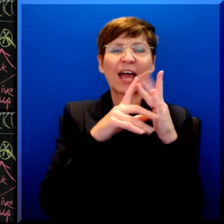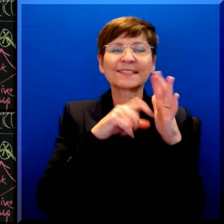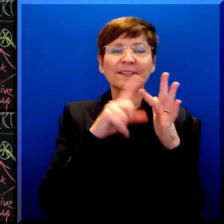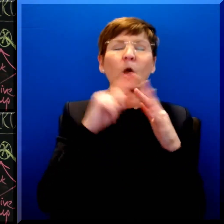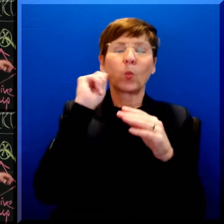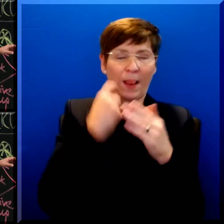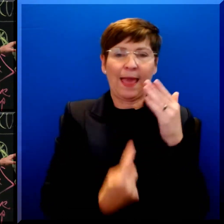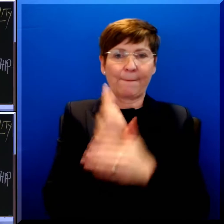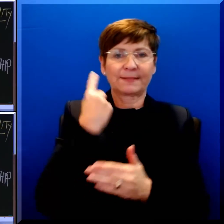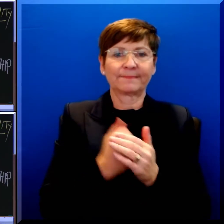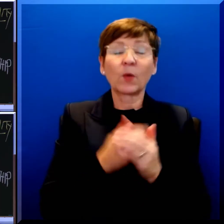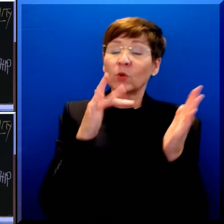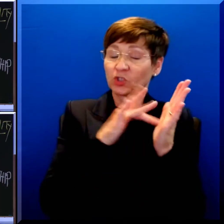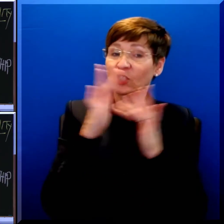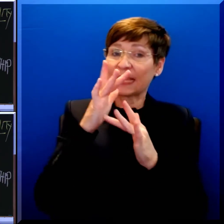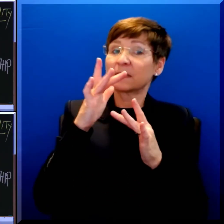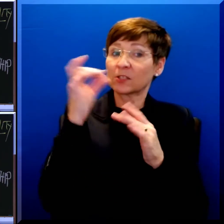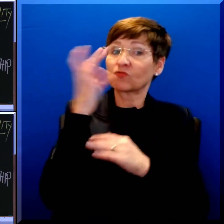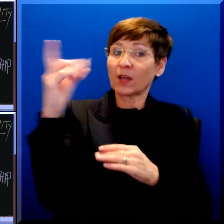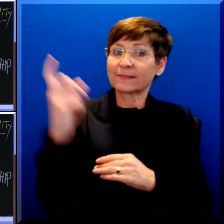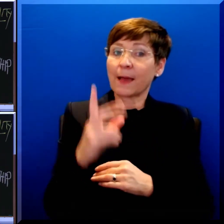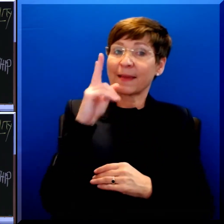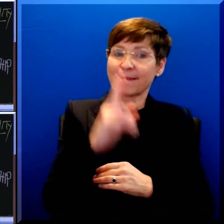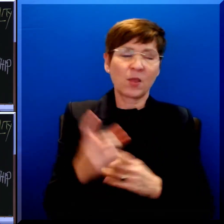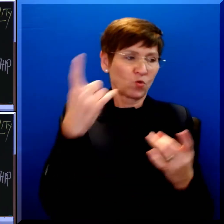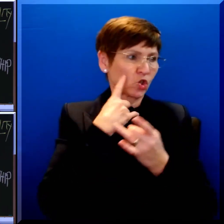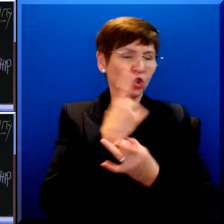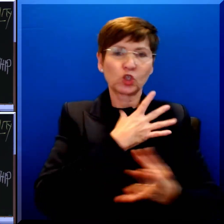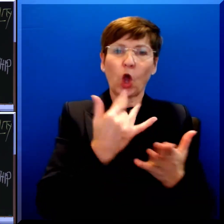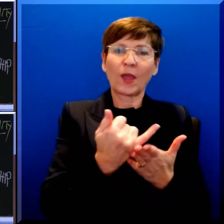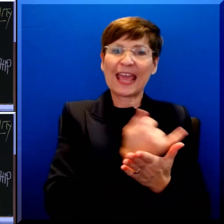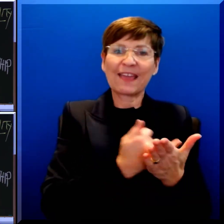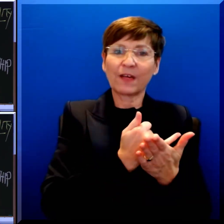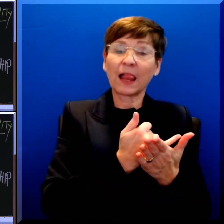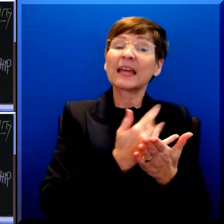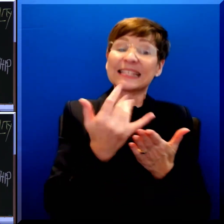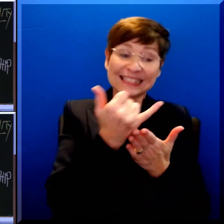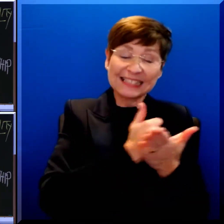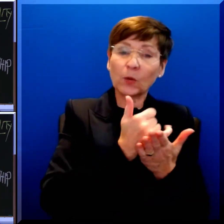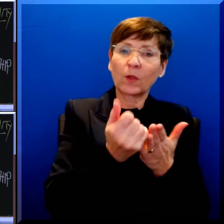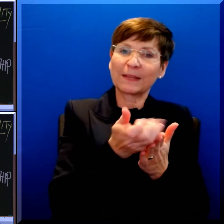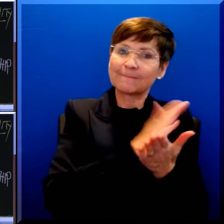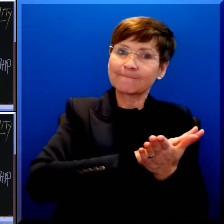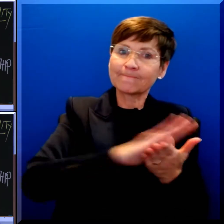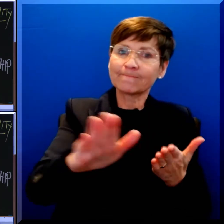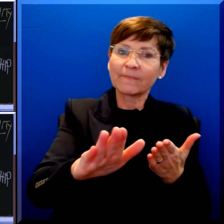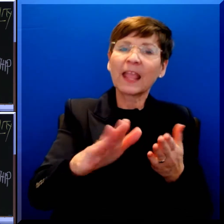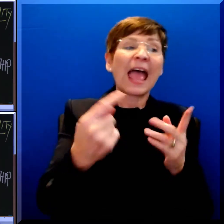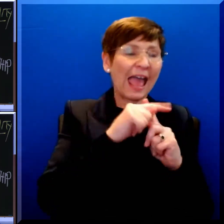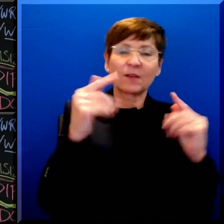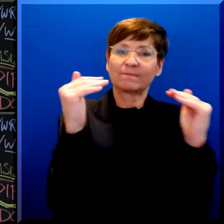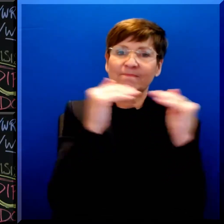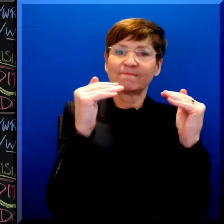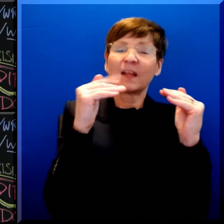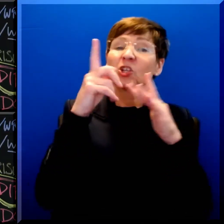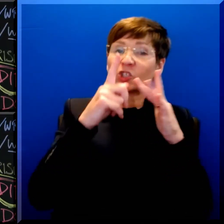Amen? When Jesus Christ returns, he will expose all evil, wipe out sin, and set the world straight.